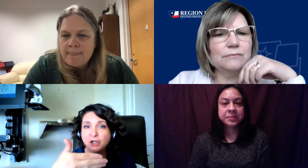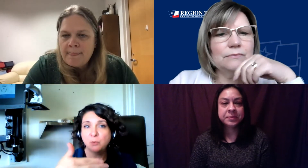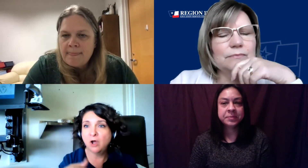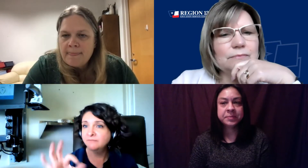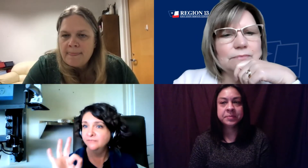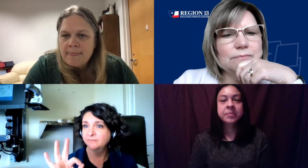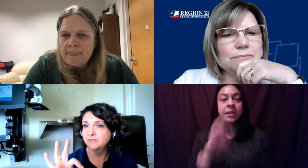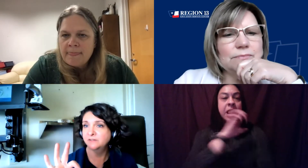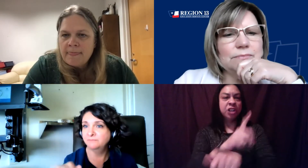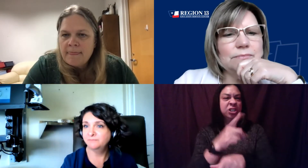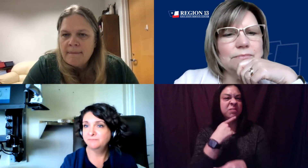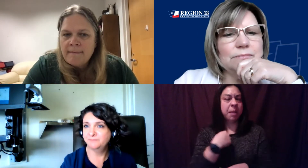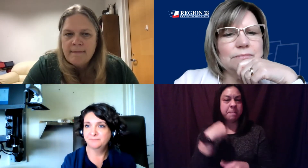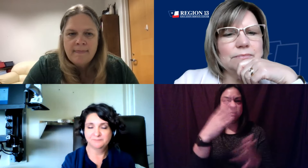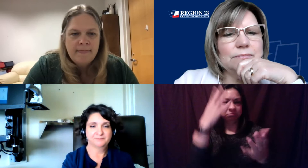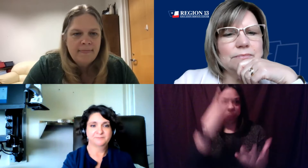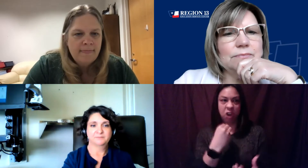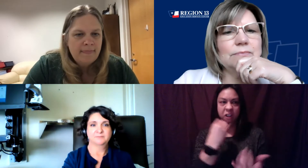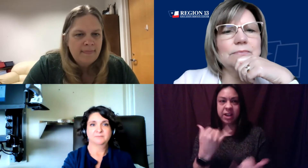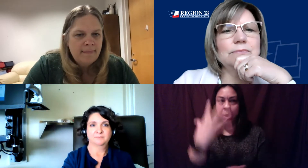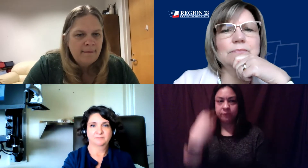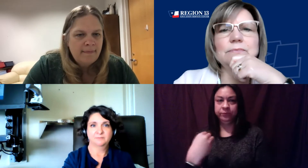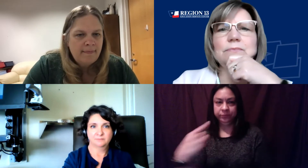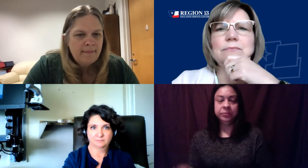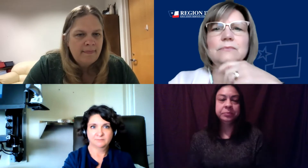I'm going to go off.